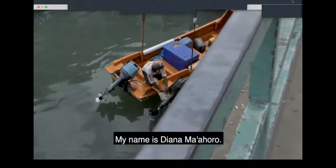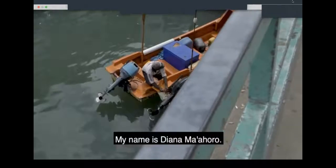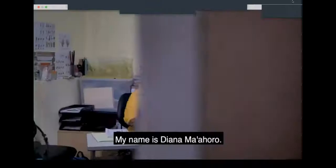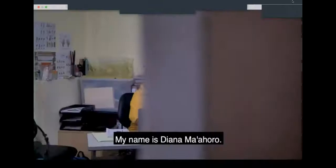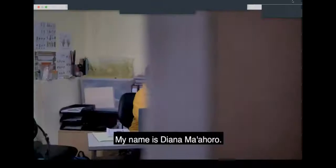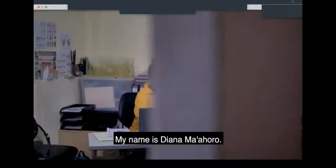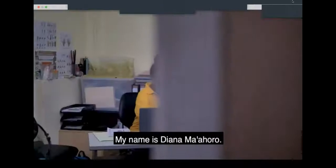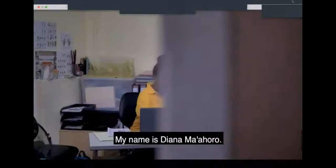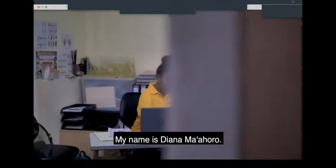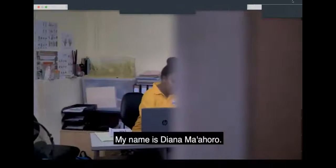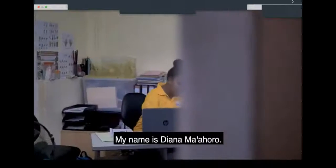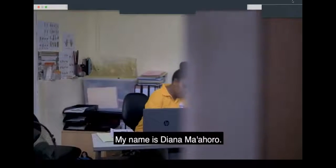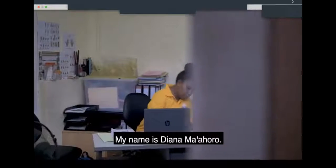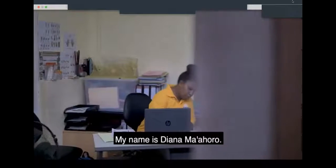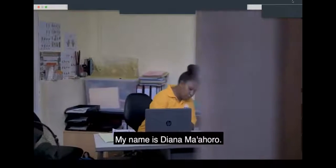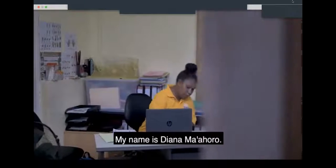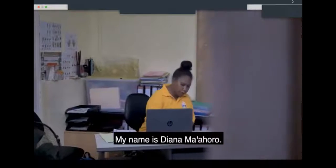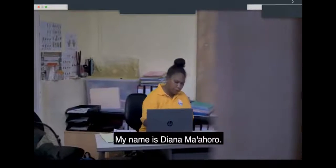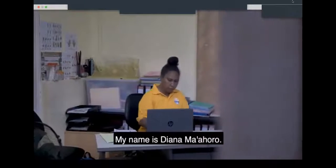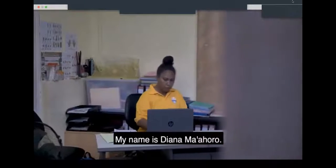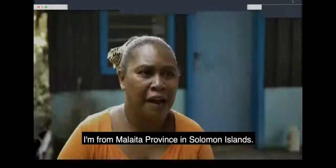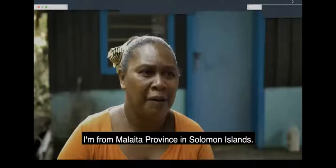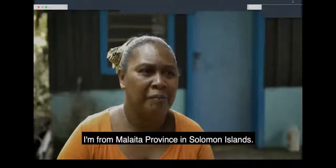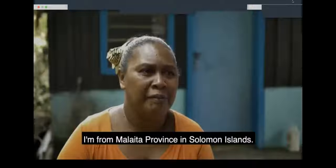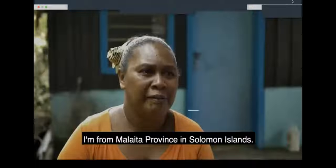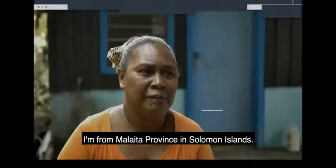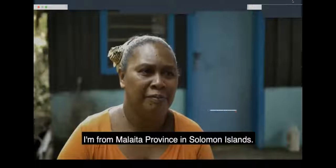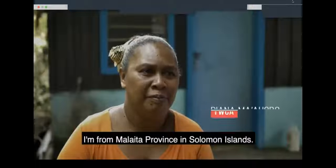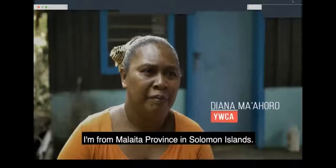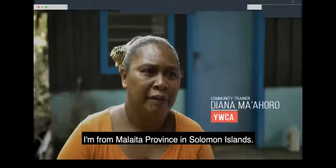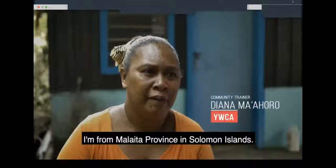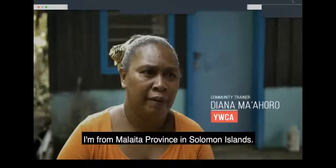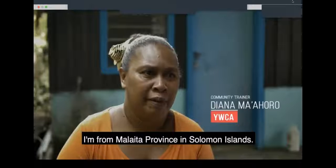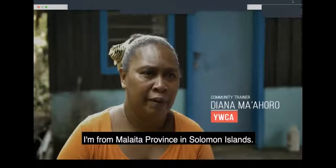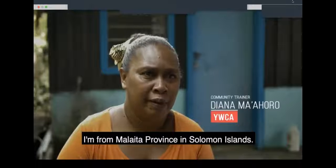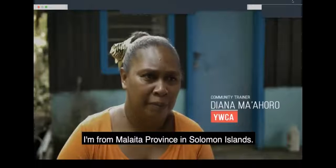My name is Diane Maho. I'm from